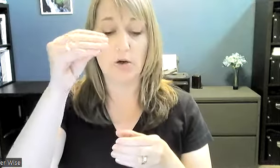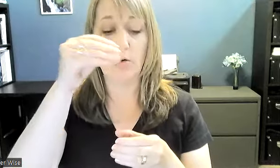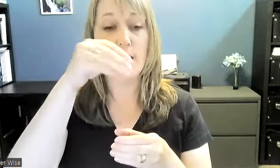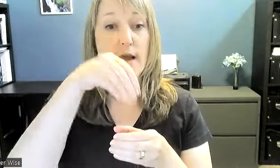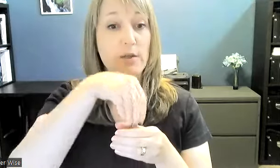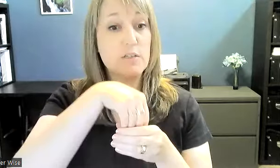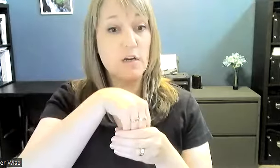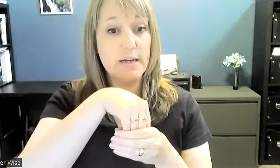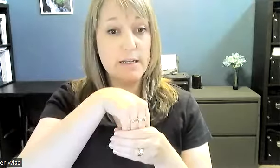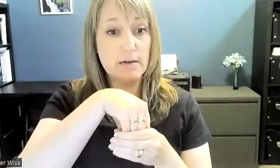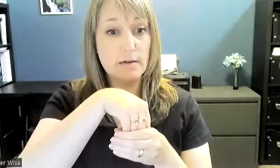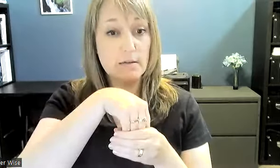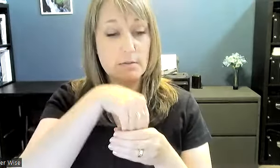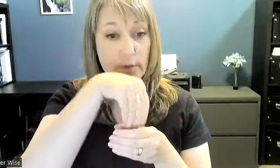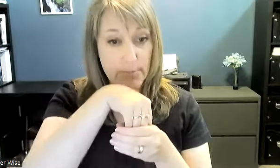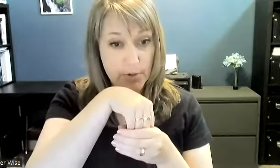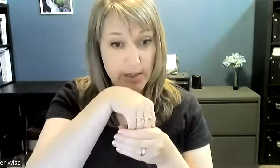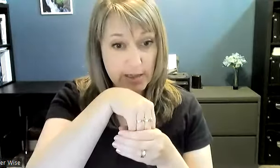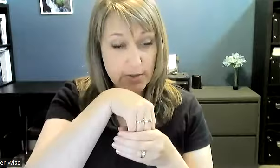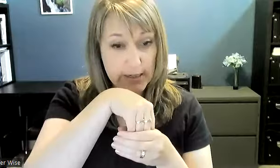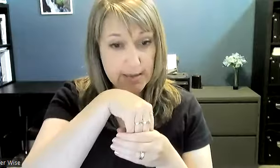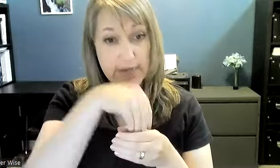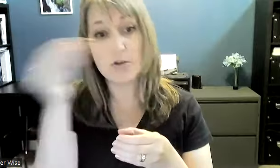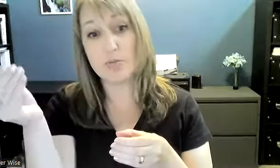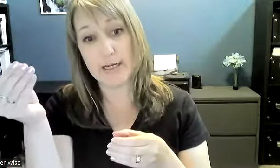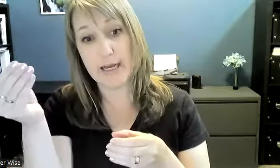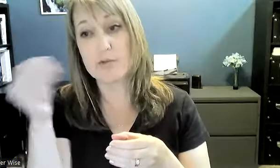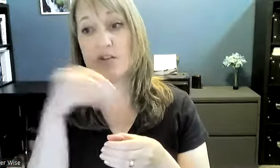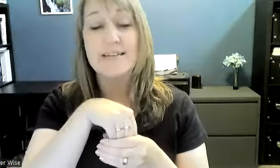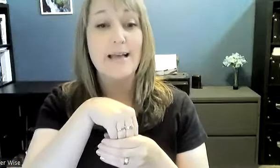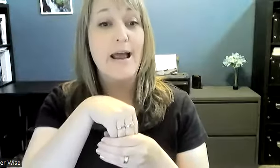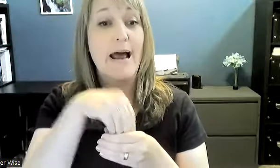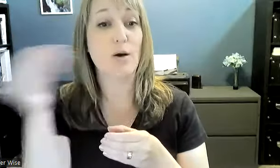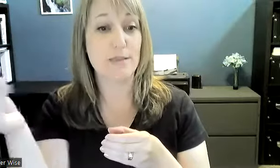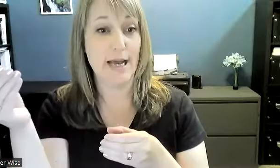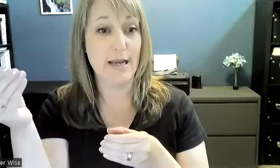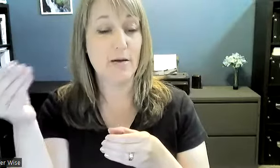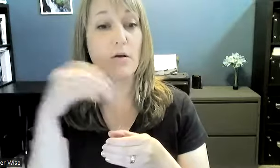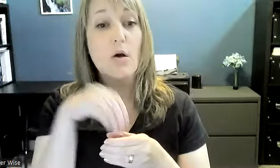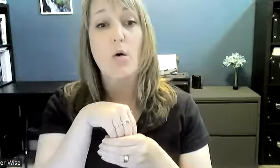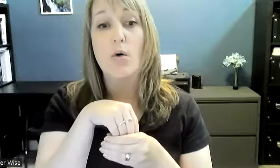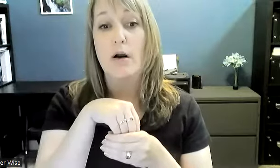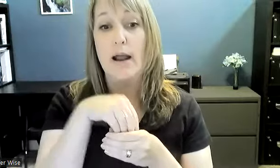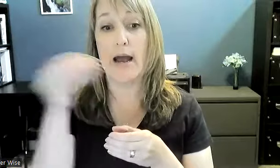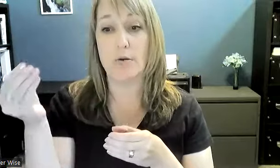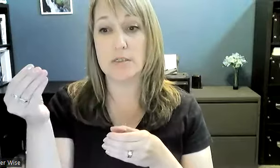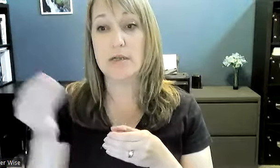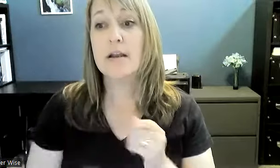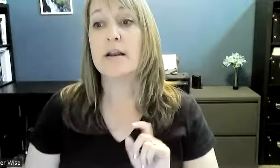O, and you start in here by putting it in your hand, and then you bring it out. So that's outside or out. Now